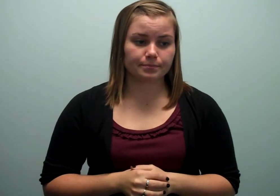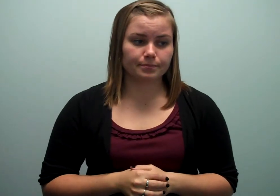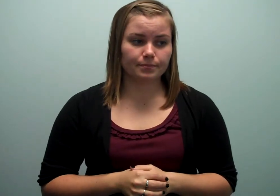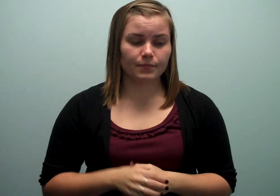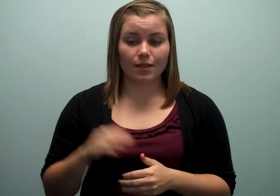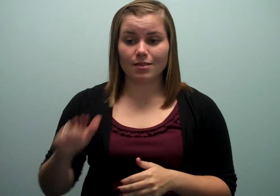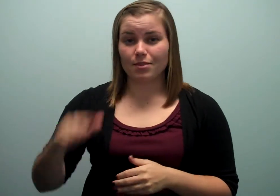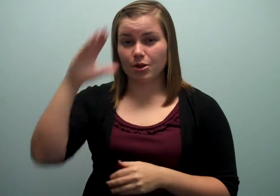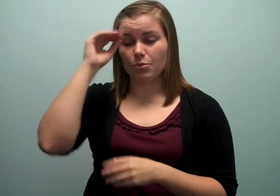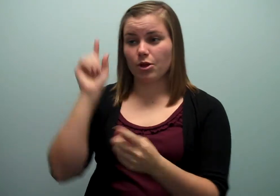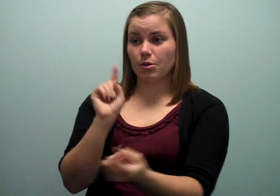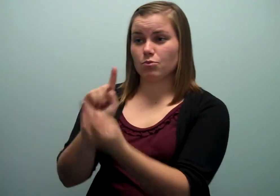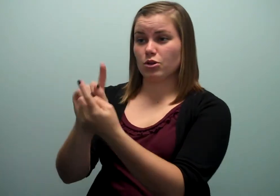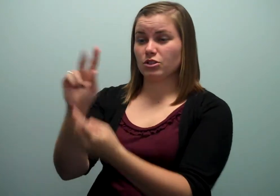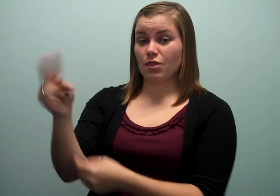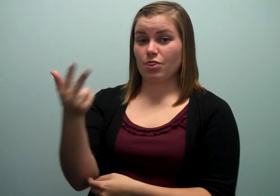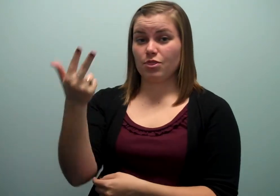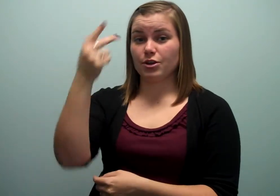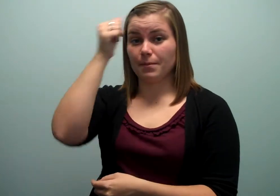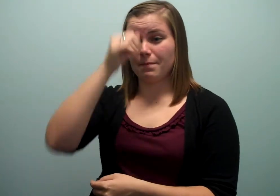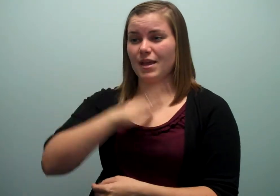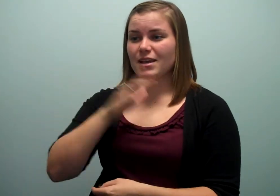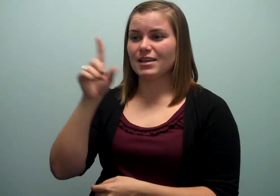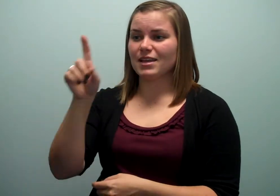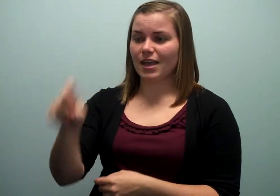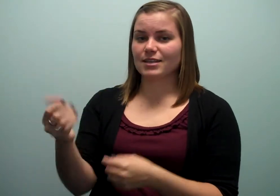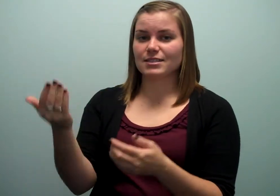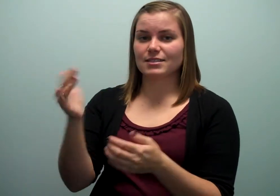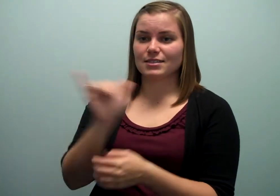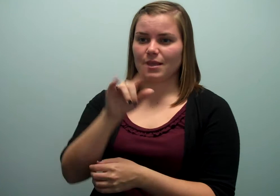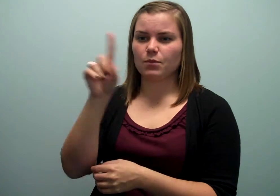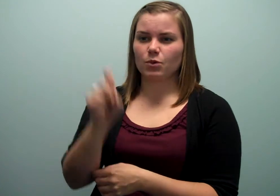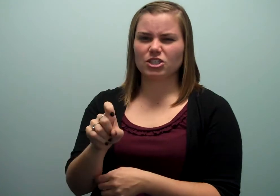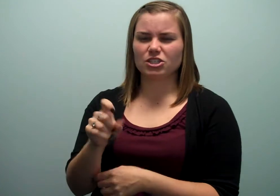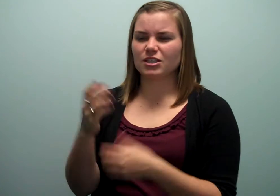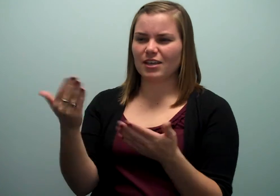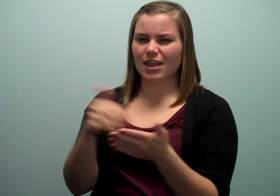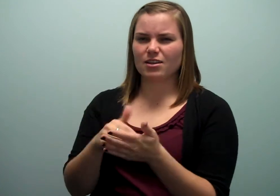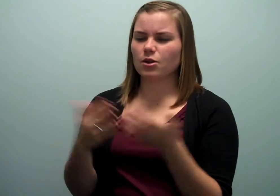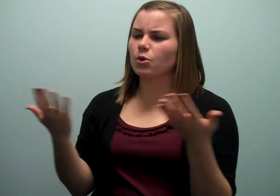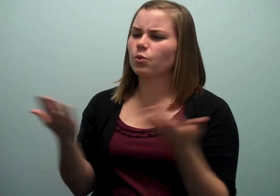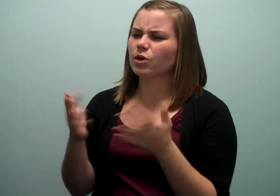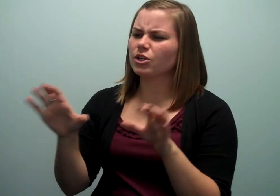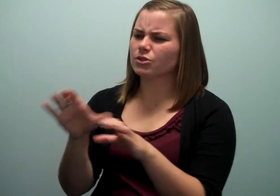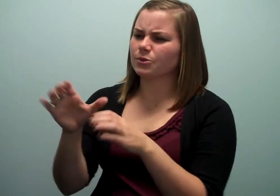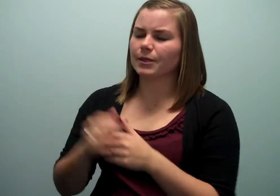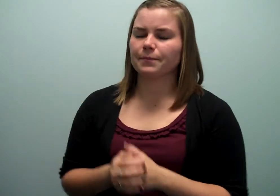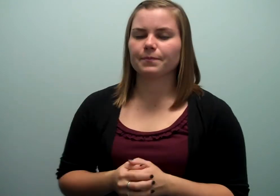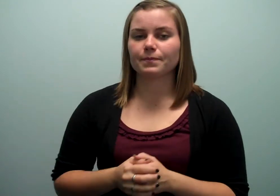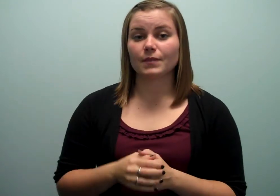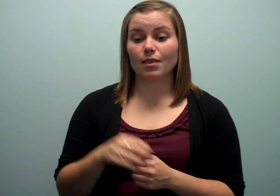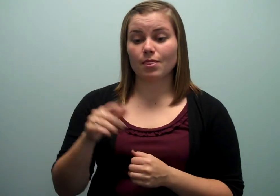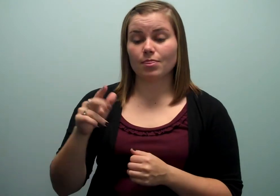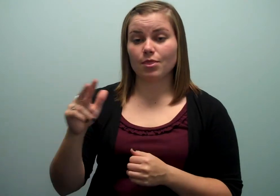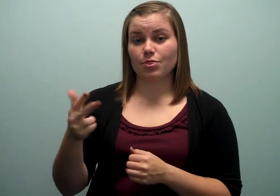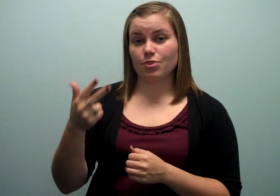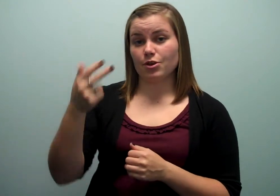little boy approached the third brick mason and asked the same question, "What are you doing?" The brick mason faced him squarely